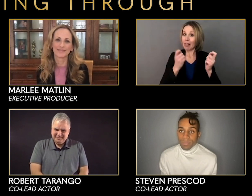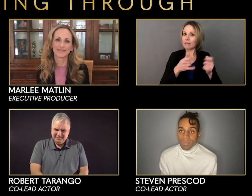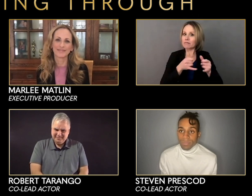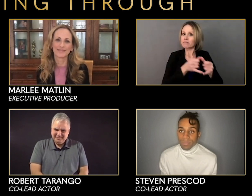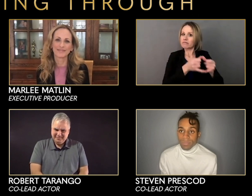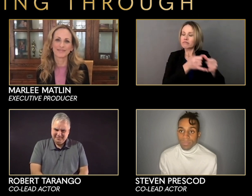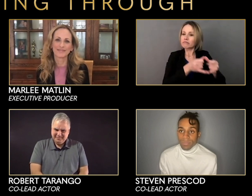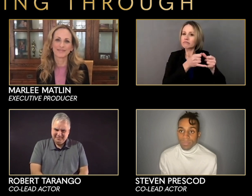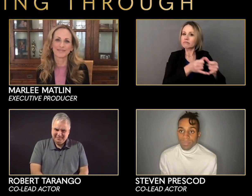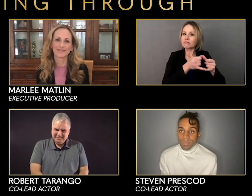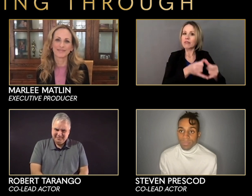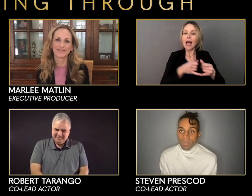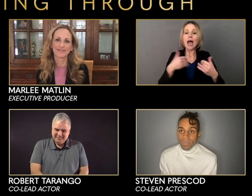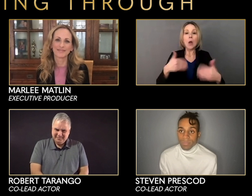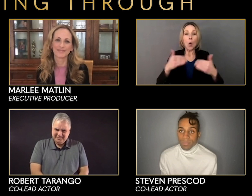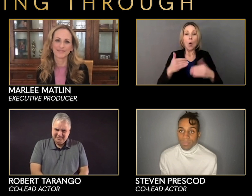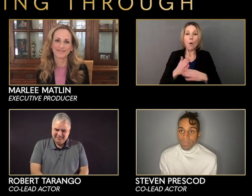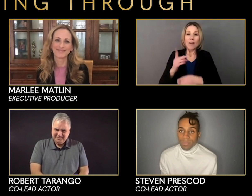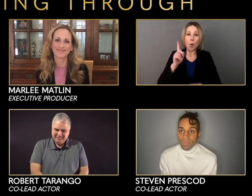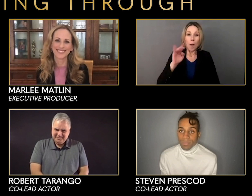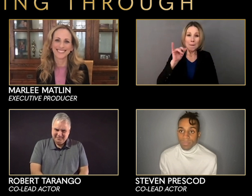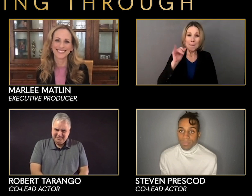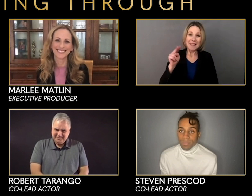who is the writer, director, and producer.